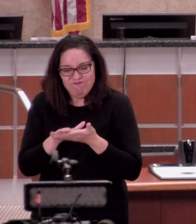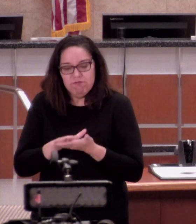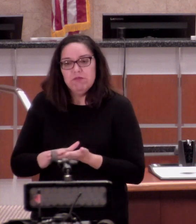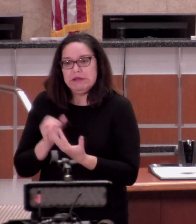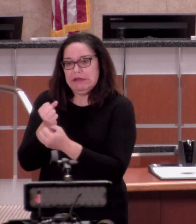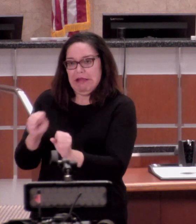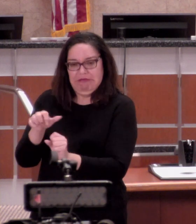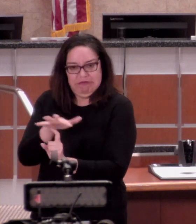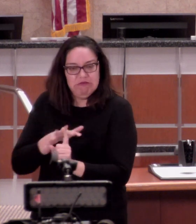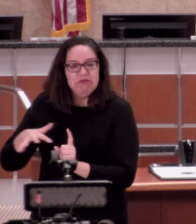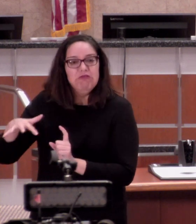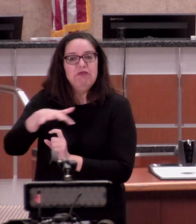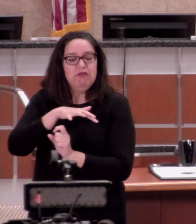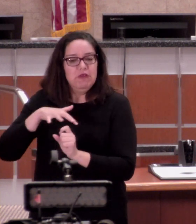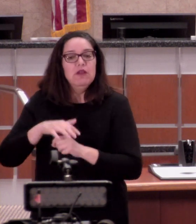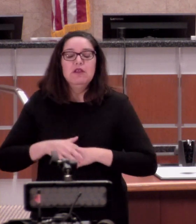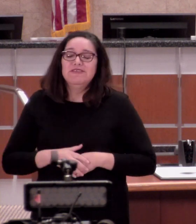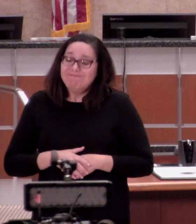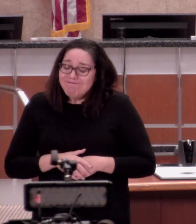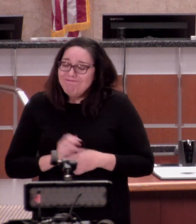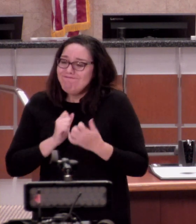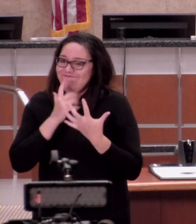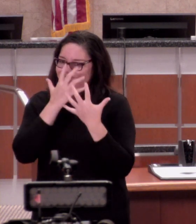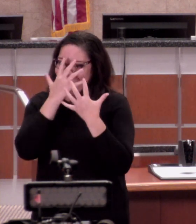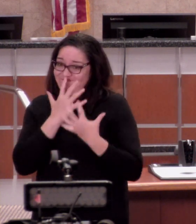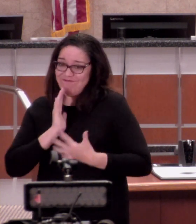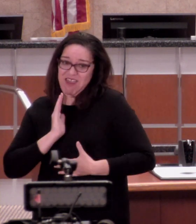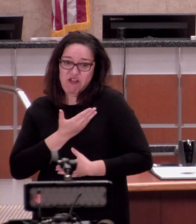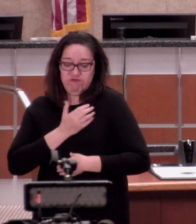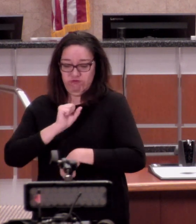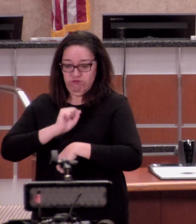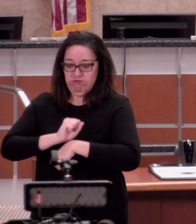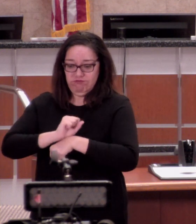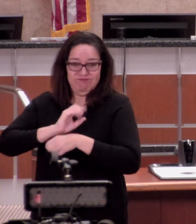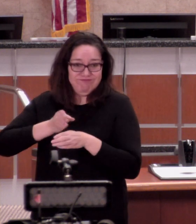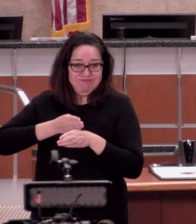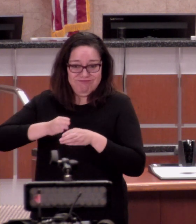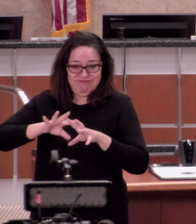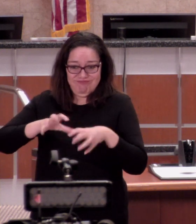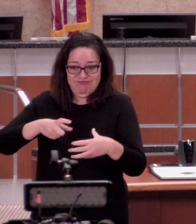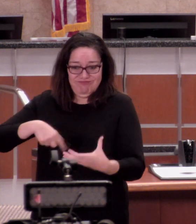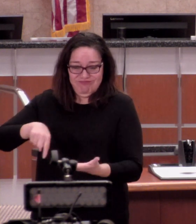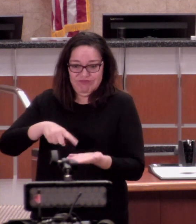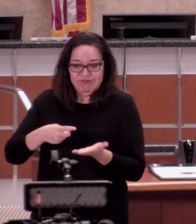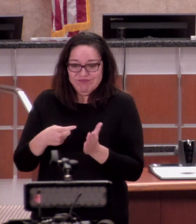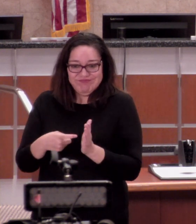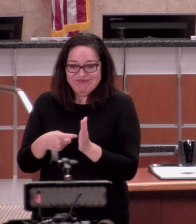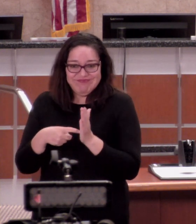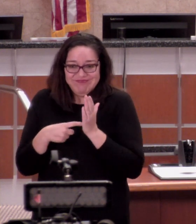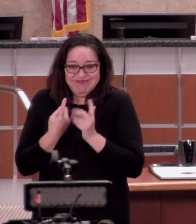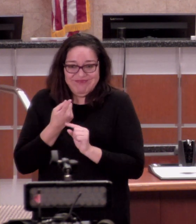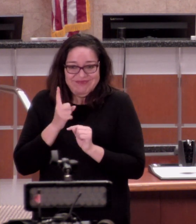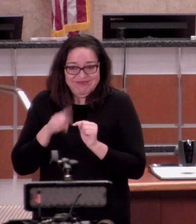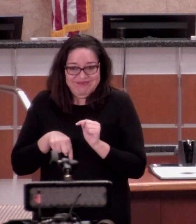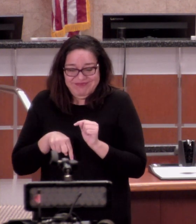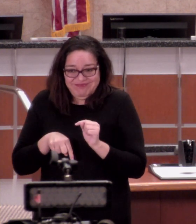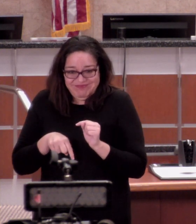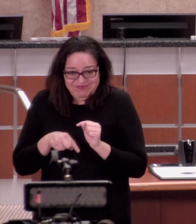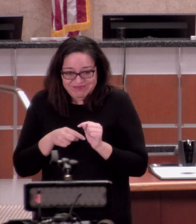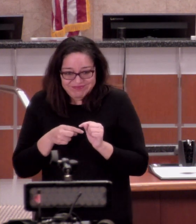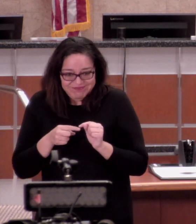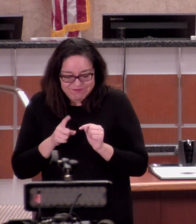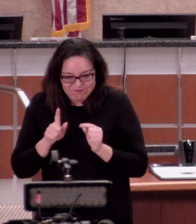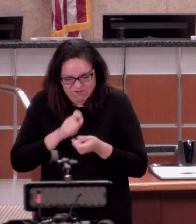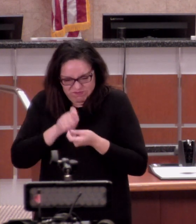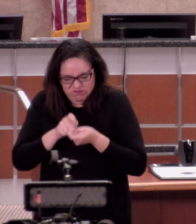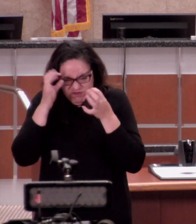a safe environment. Unfortunately, the nature of our business, we can't be completely sure. Unlike